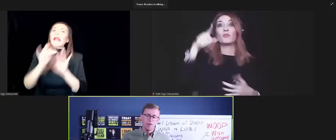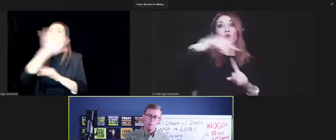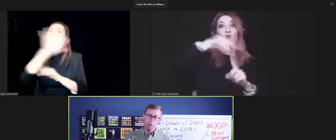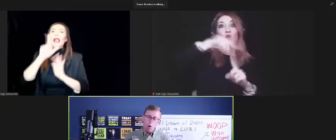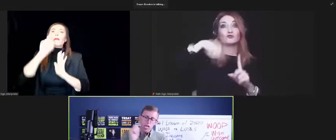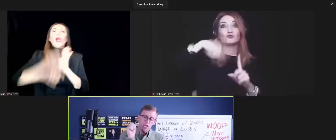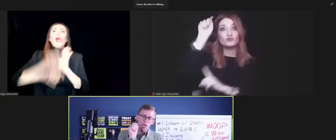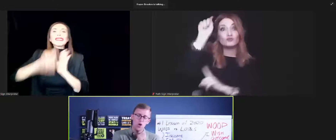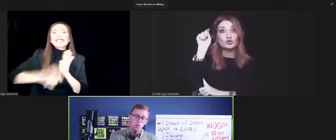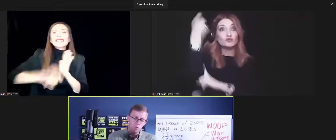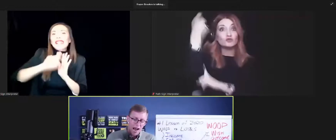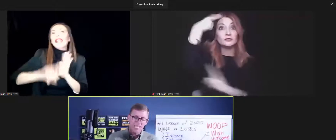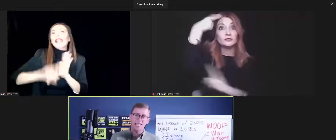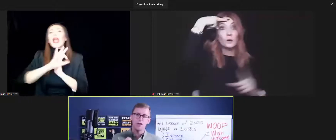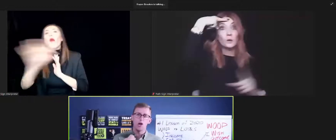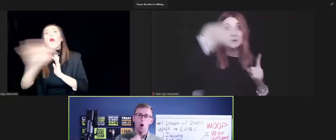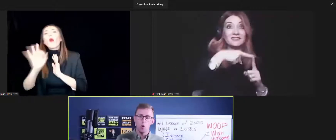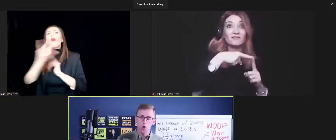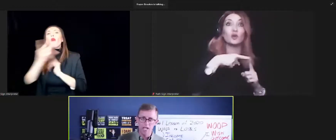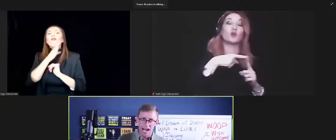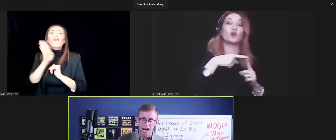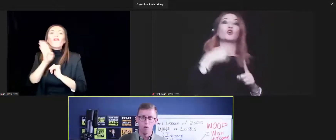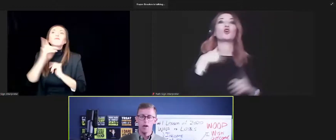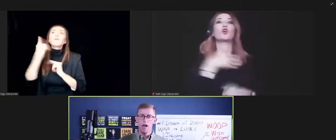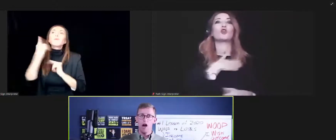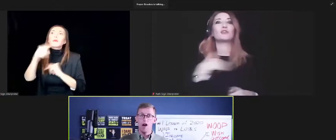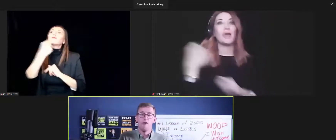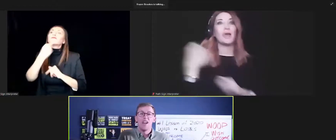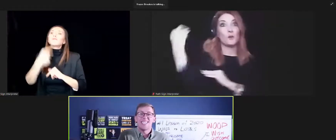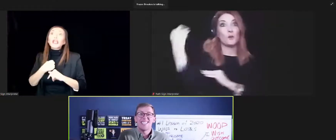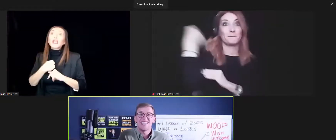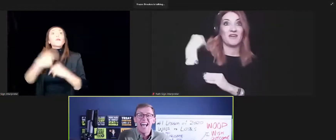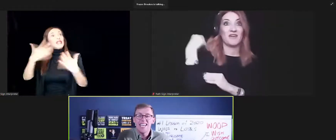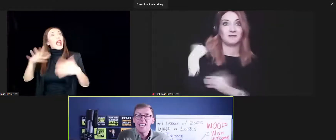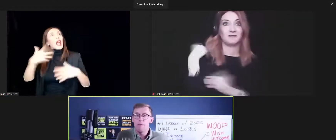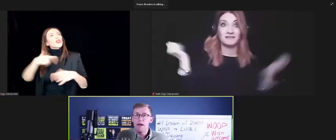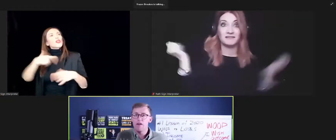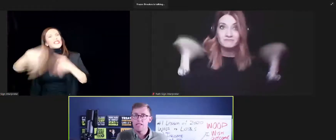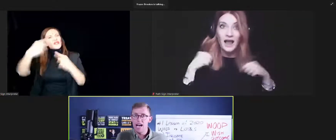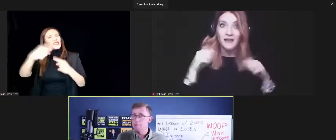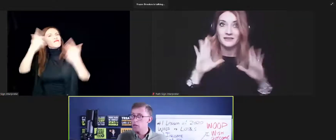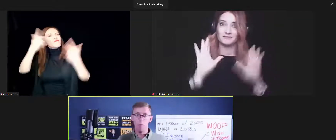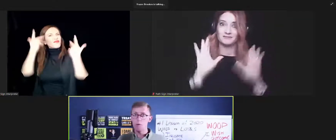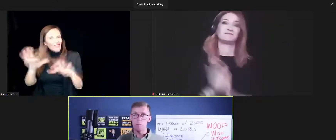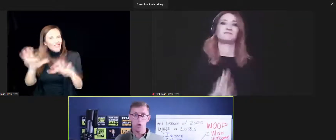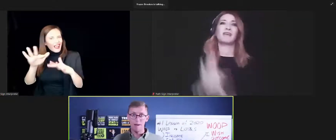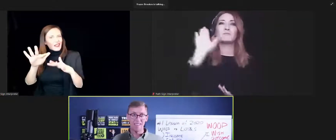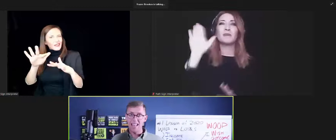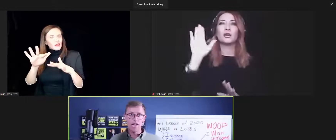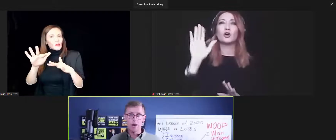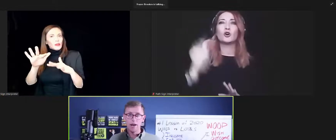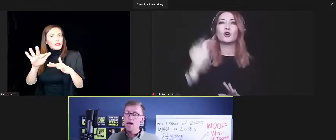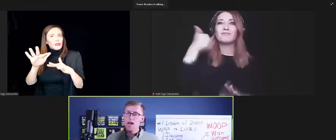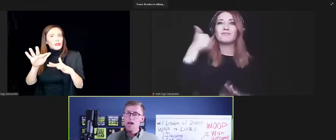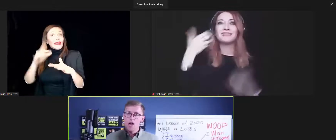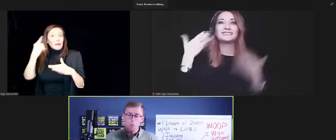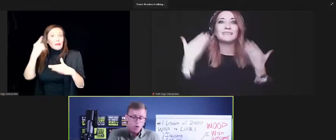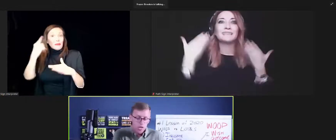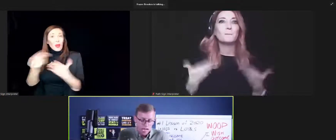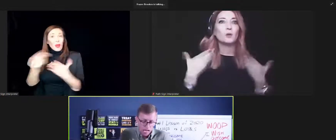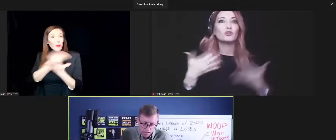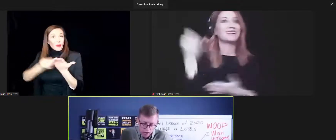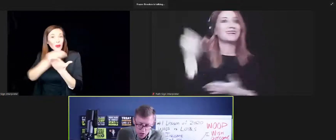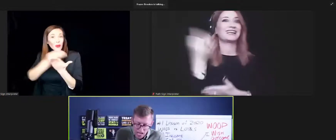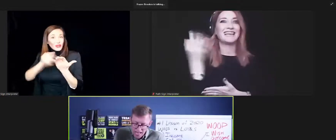The process of you writing the goals down for an extended period of time, because most people just spend a day doing it. When you